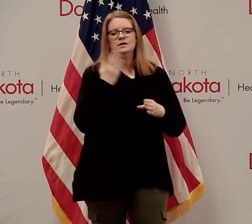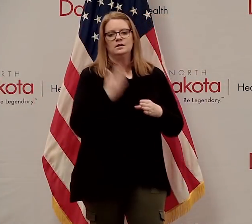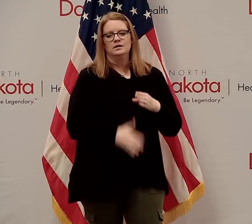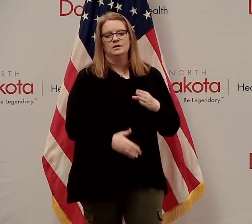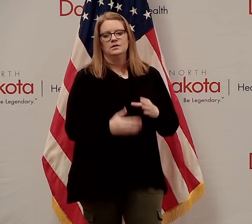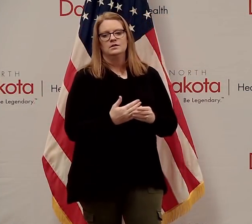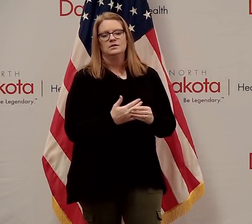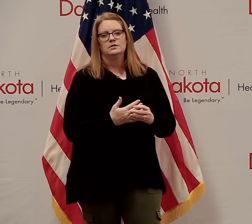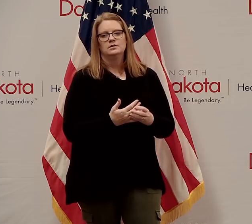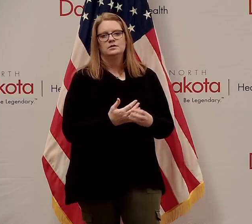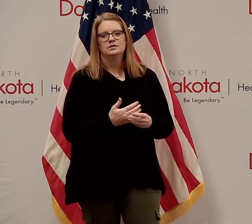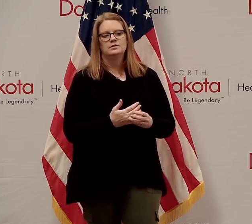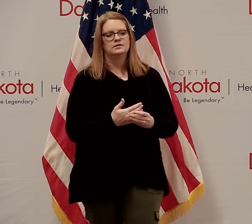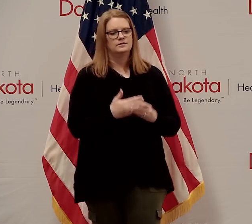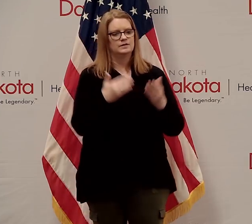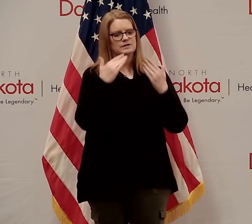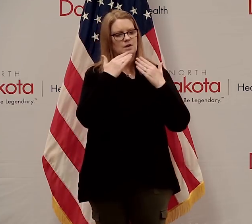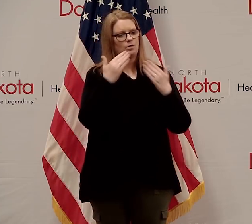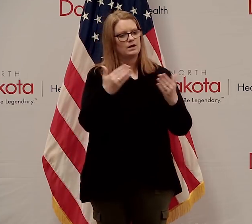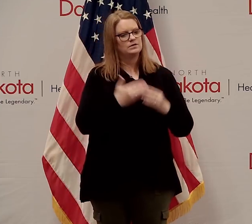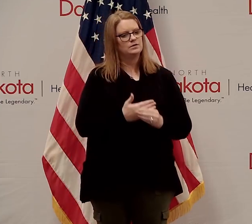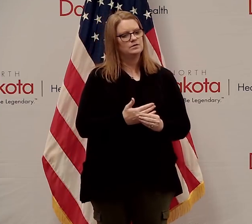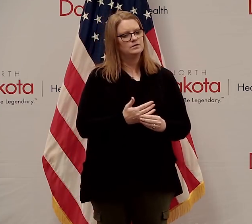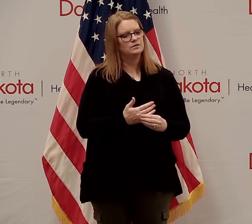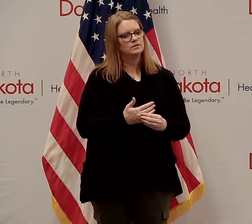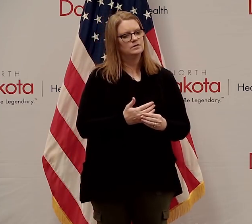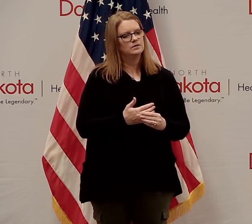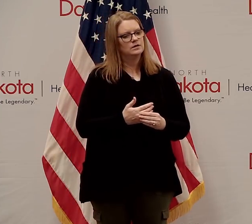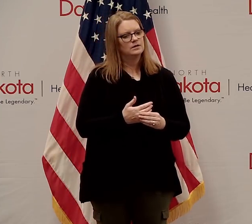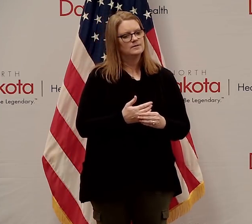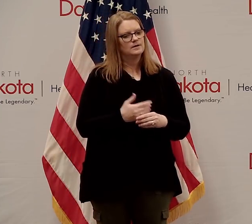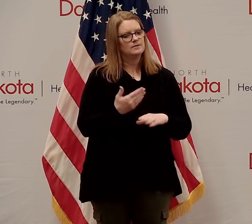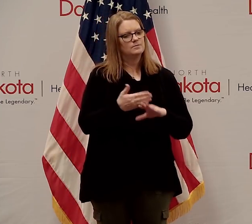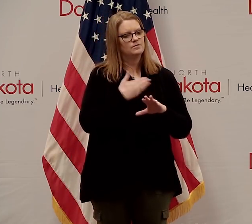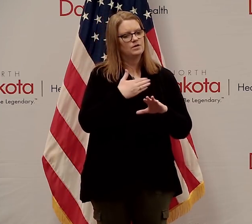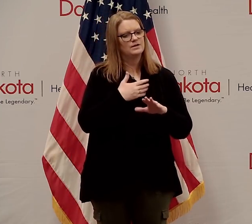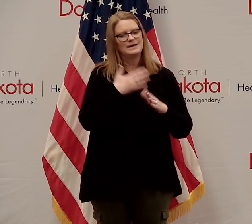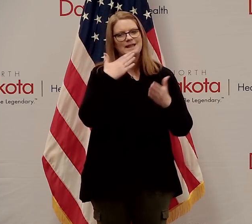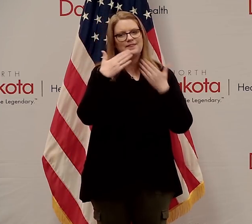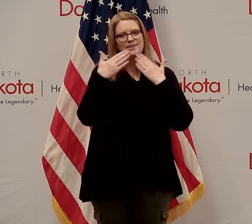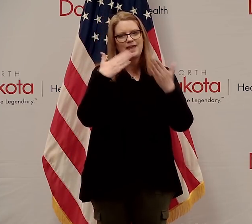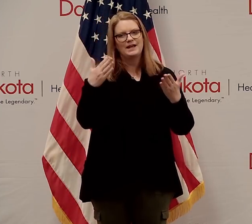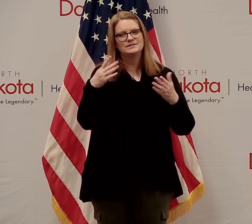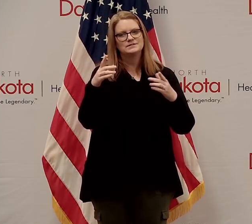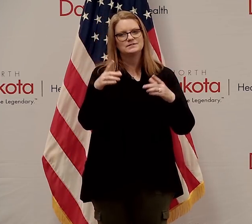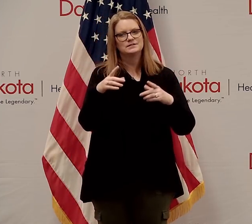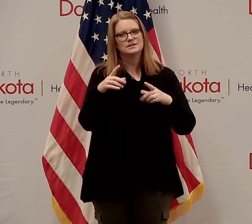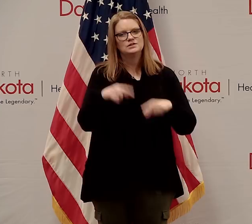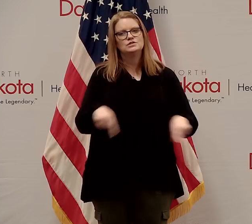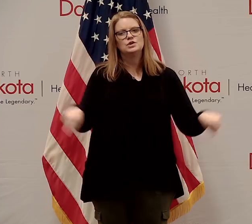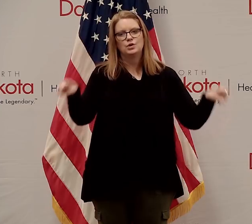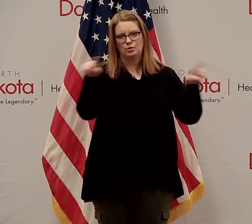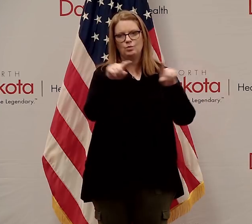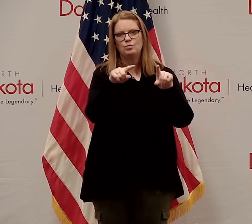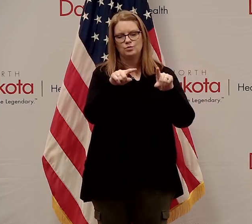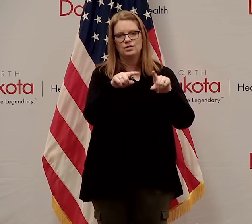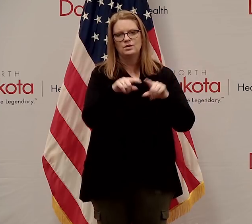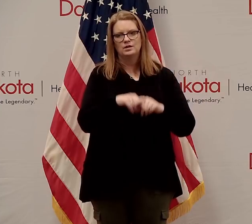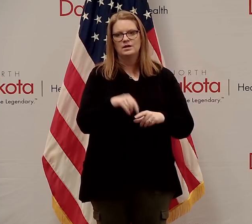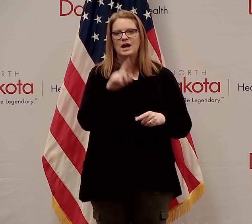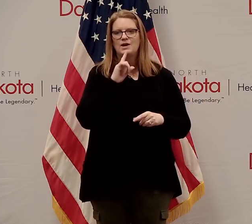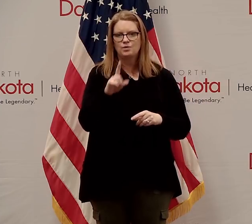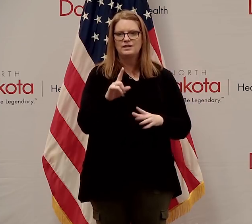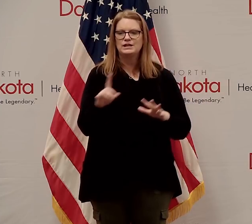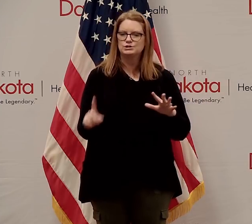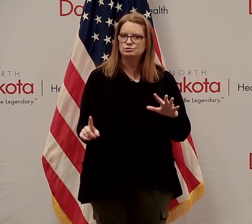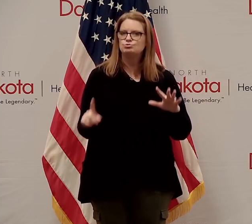I want to say on the gratitude thing, before we go to this, I want to just say thanks to everybody who's standing up and showing